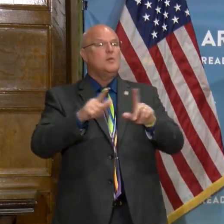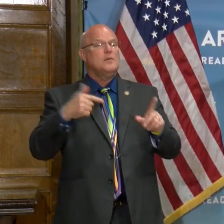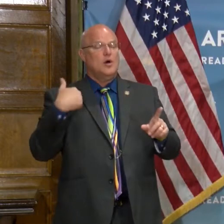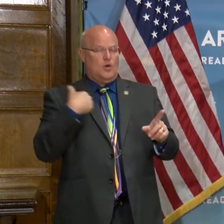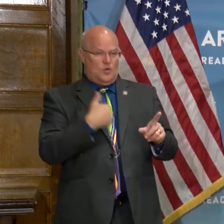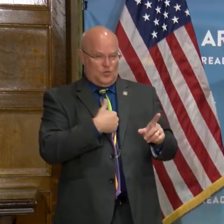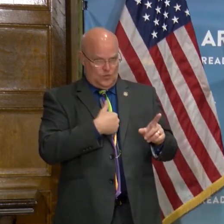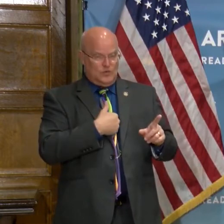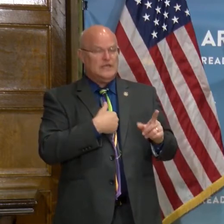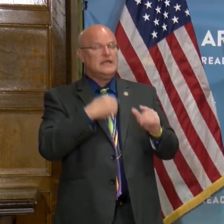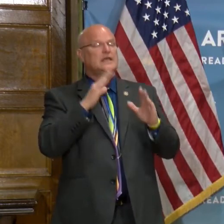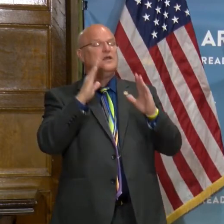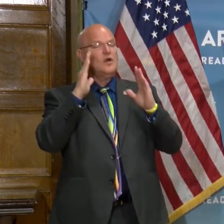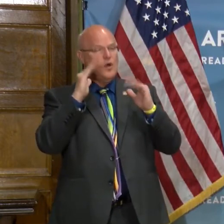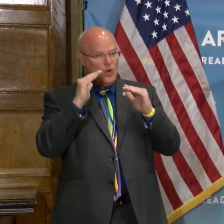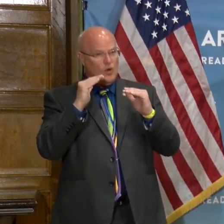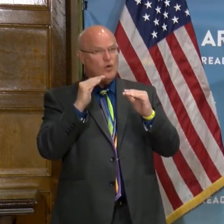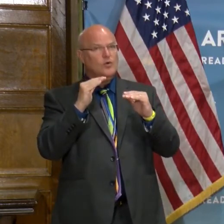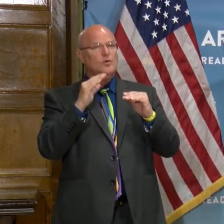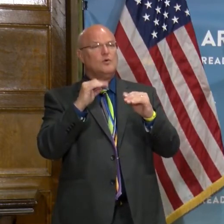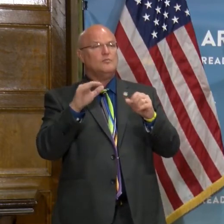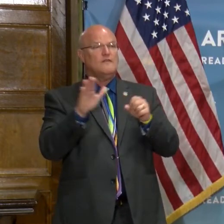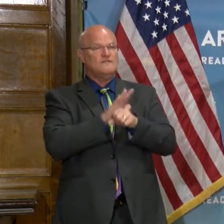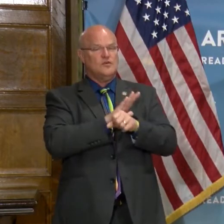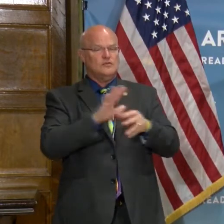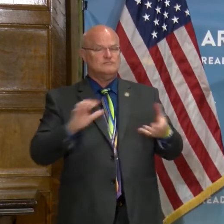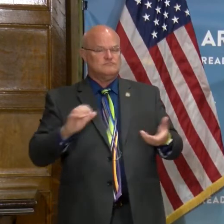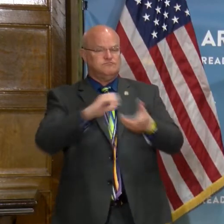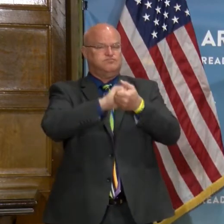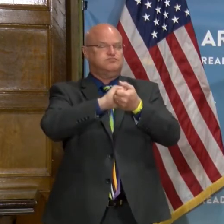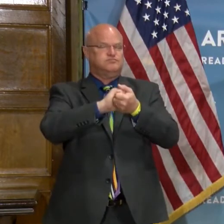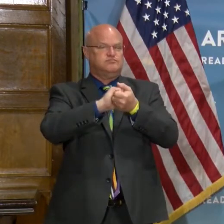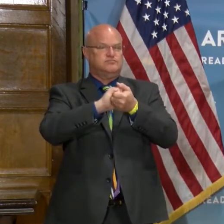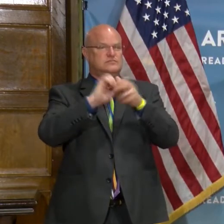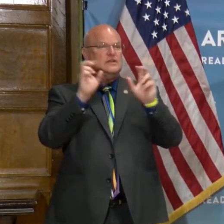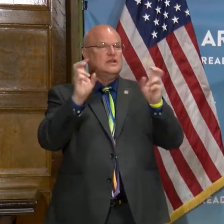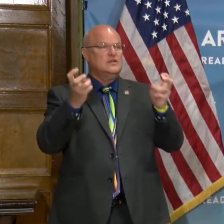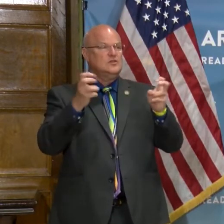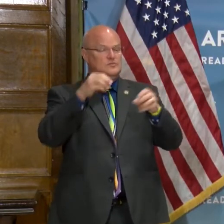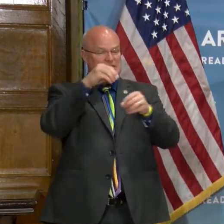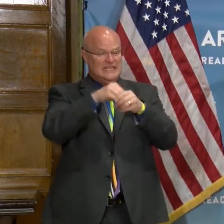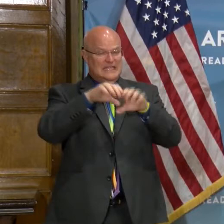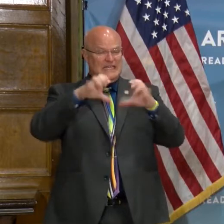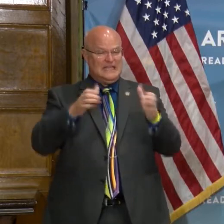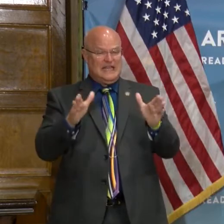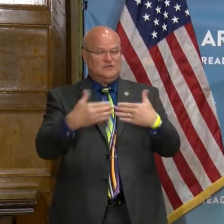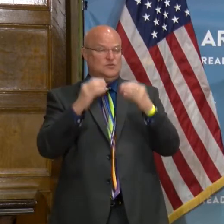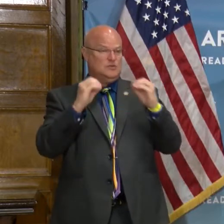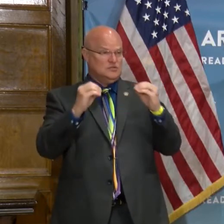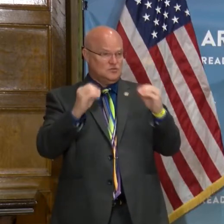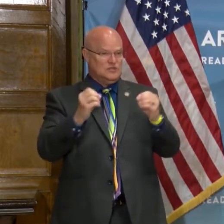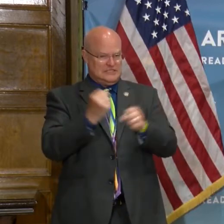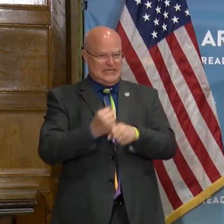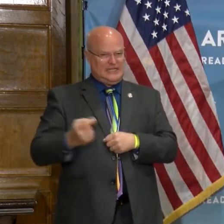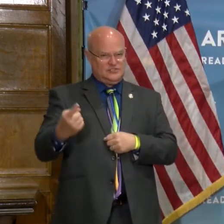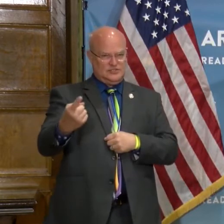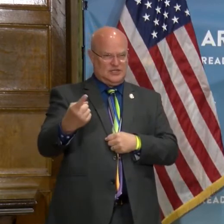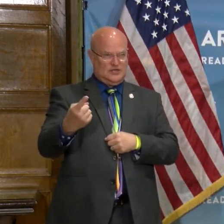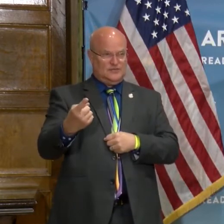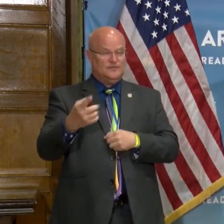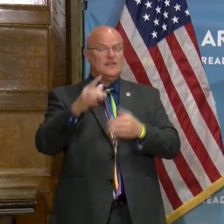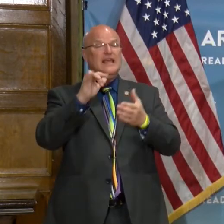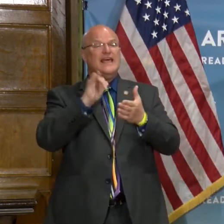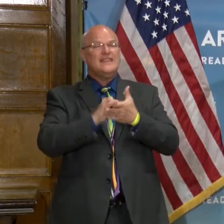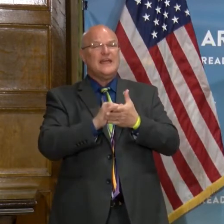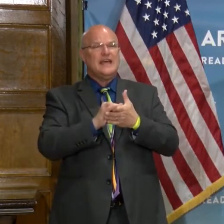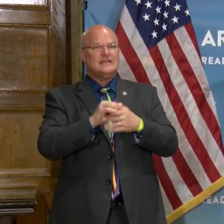do hope to be fully engaged in terms of in-classroom instruction next year. That